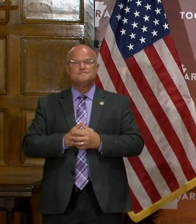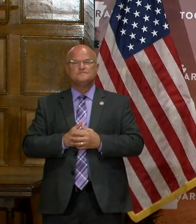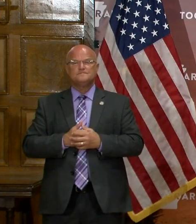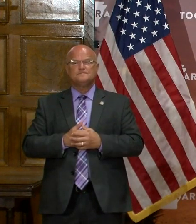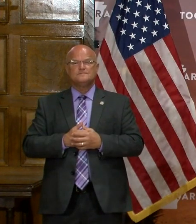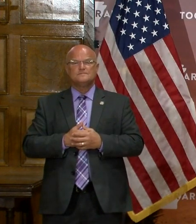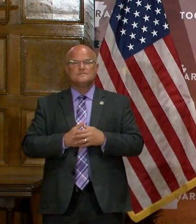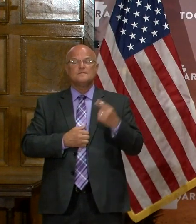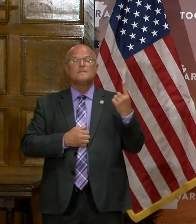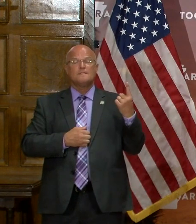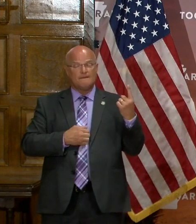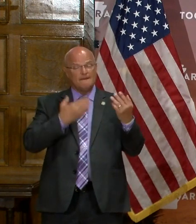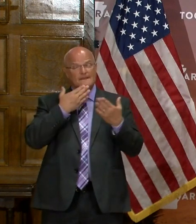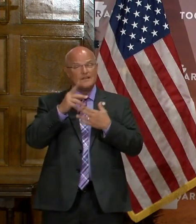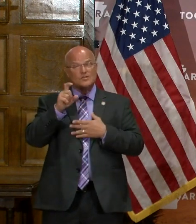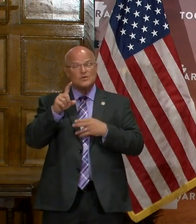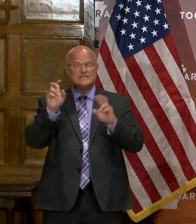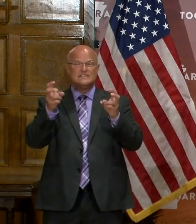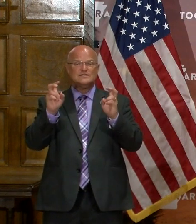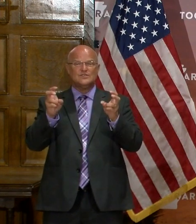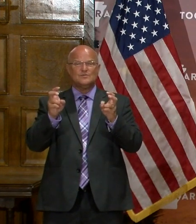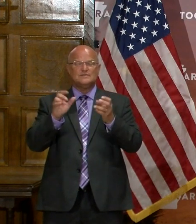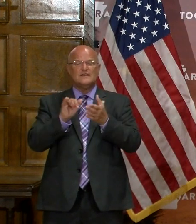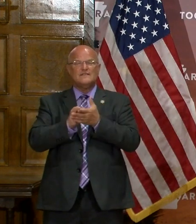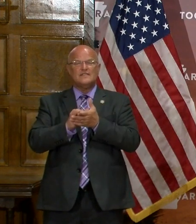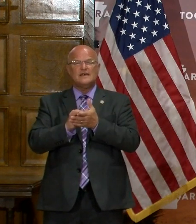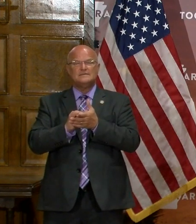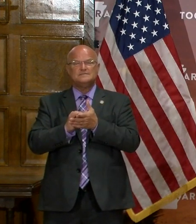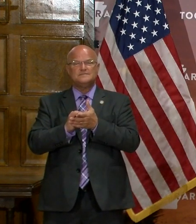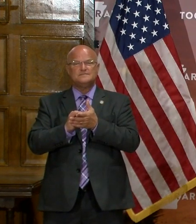Very, very good questions. And in terms of the